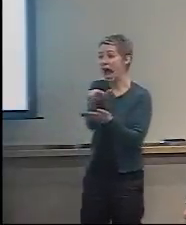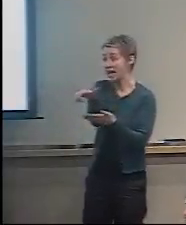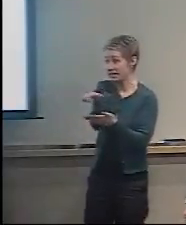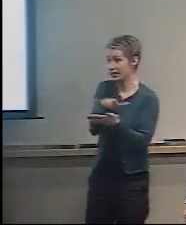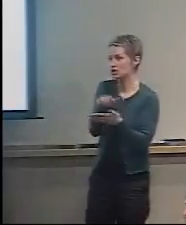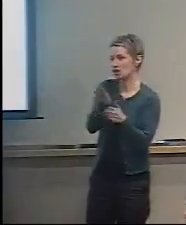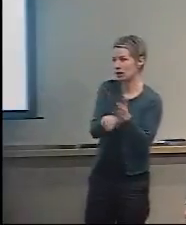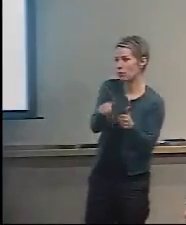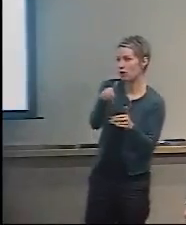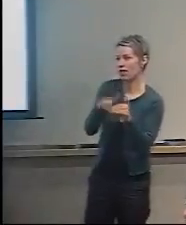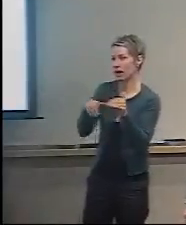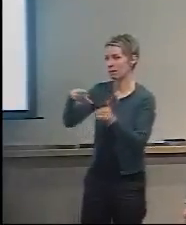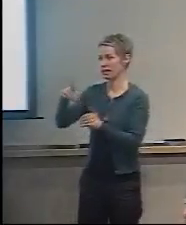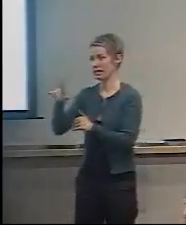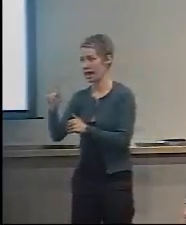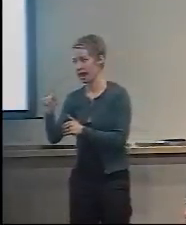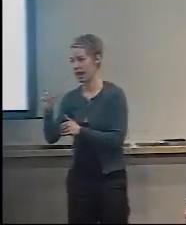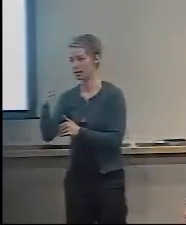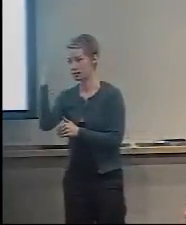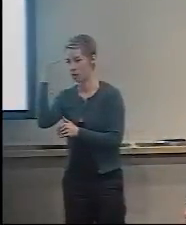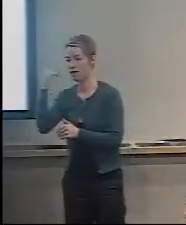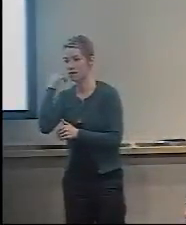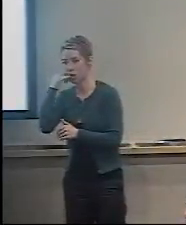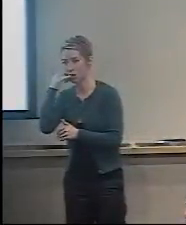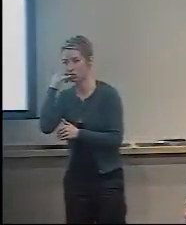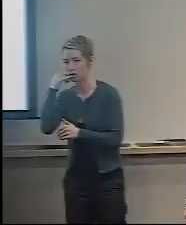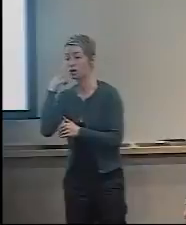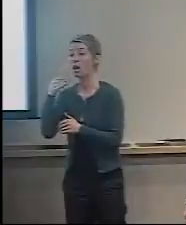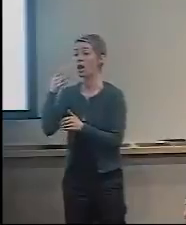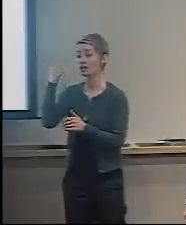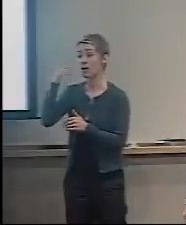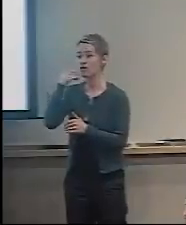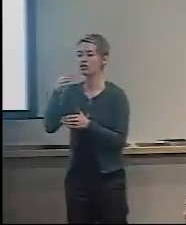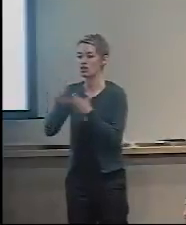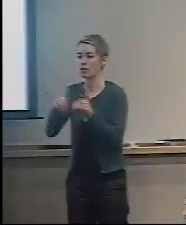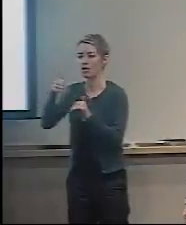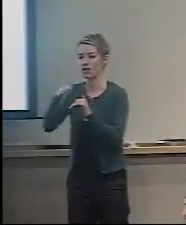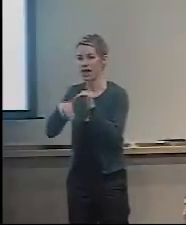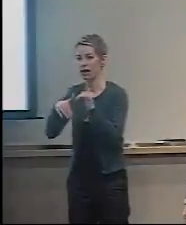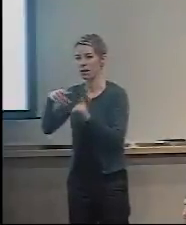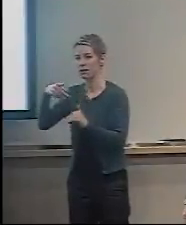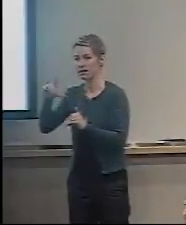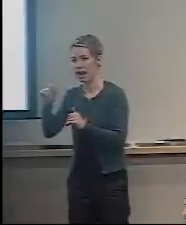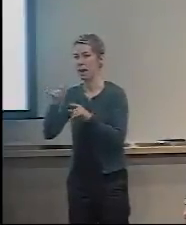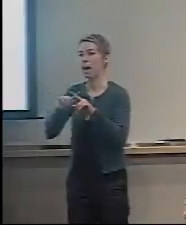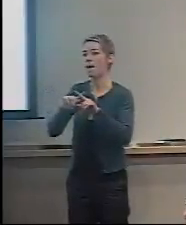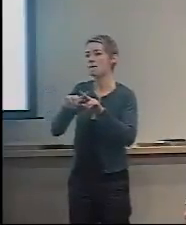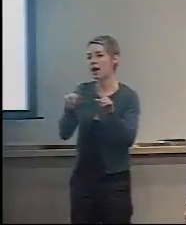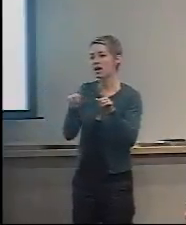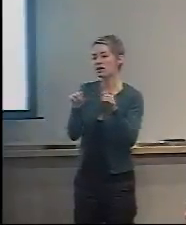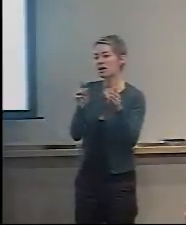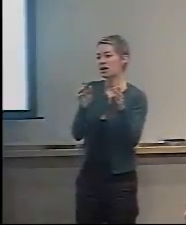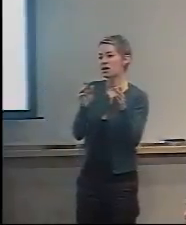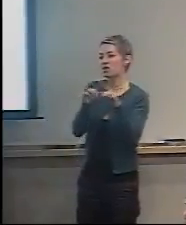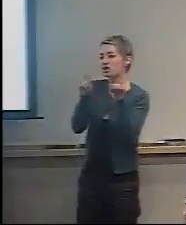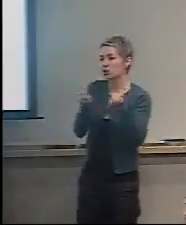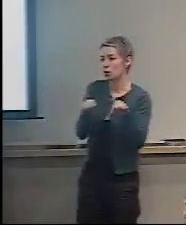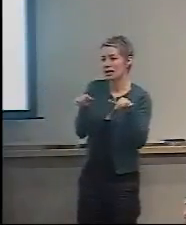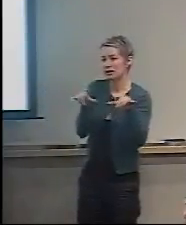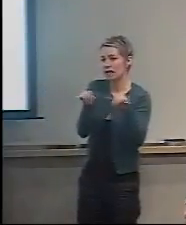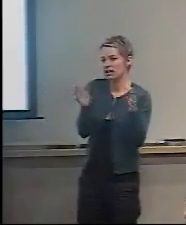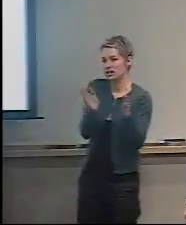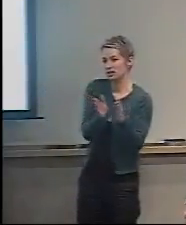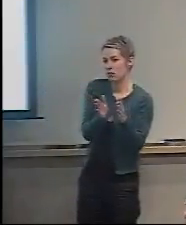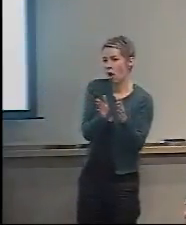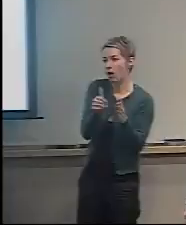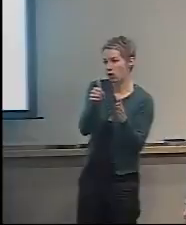than PDAs. Smartphones are cheaper than PDAs as well. But the screen size is smaller on the smartphones, but it's more of a